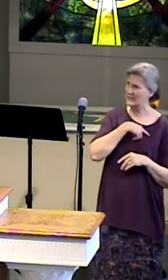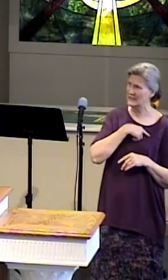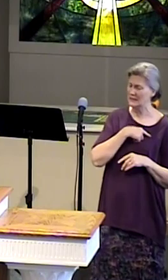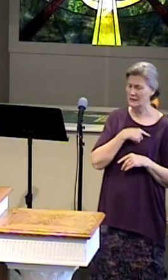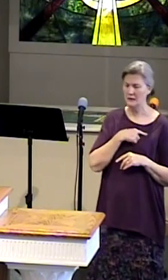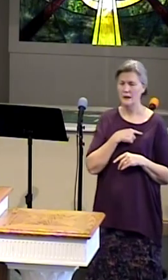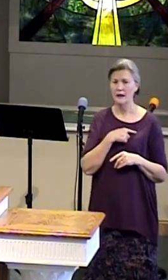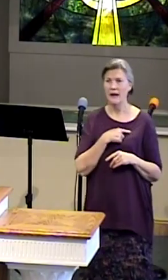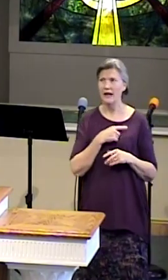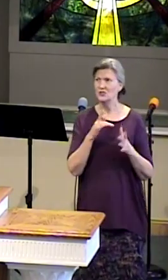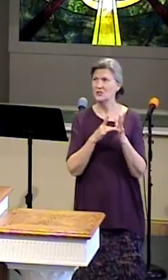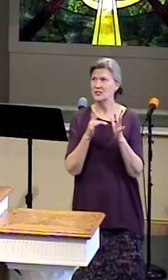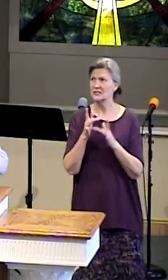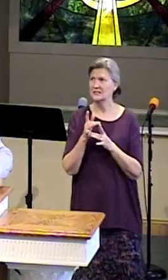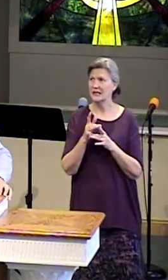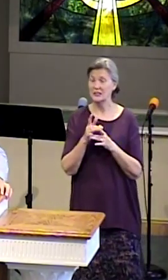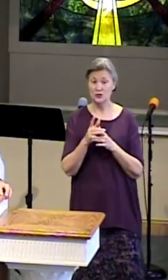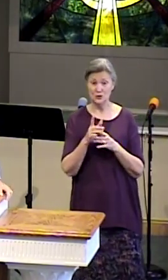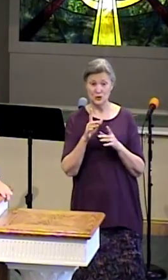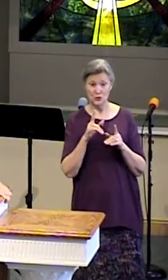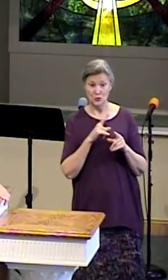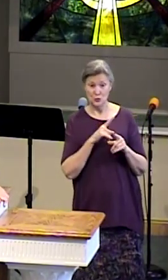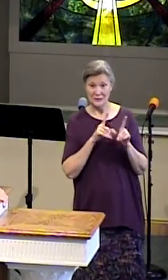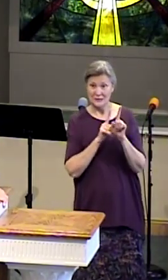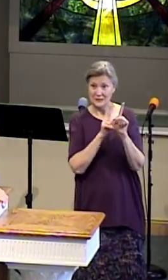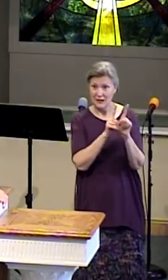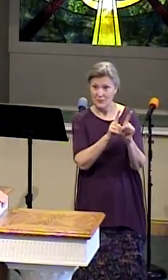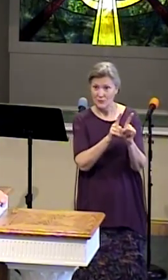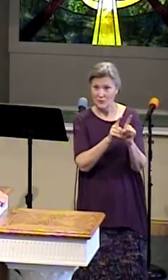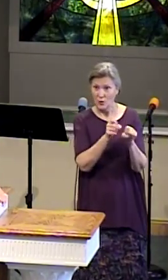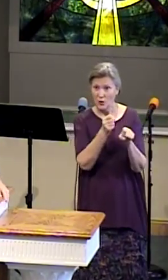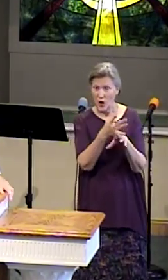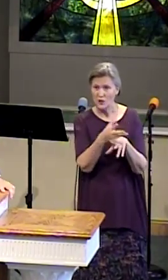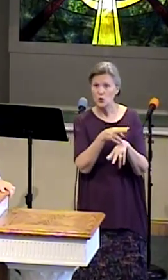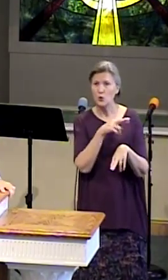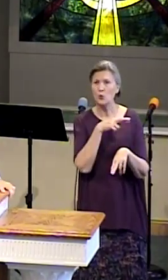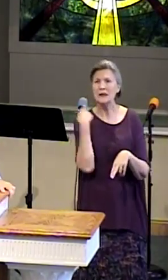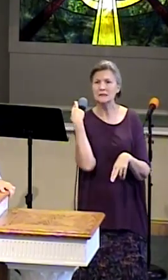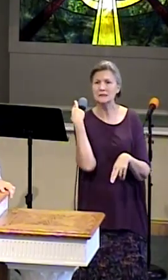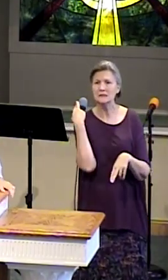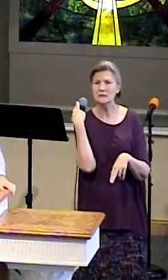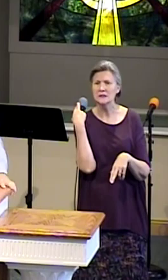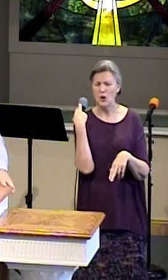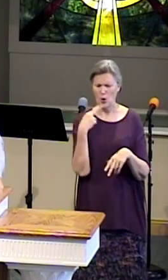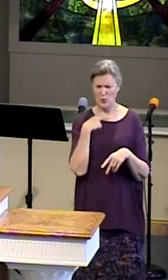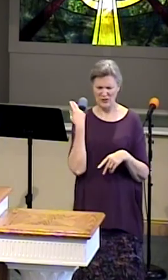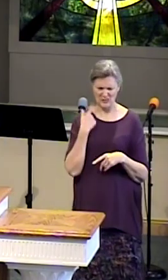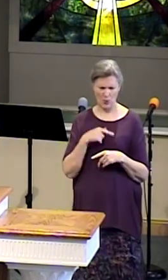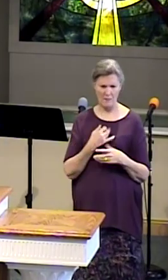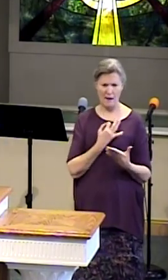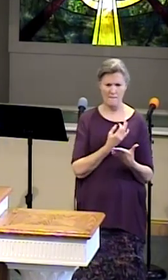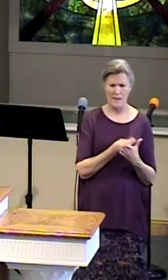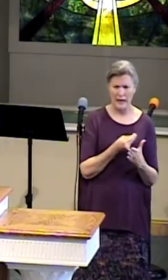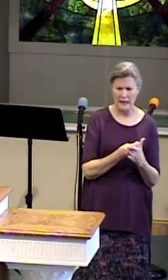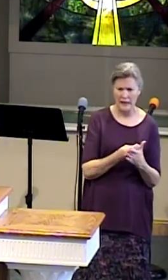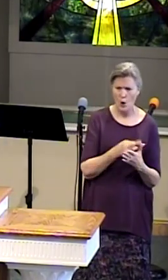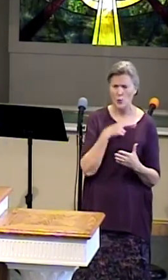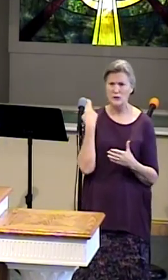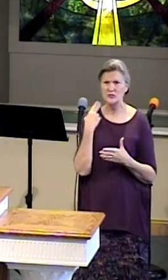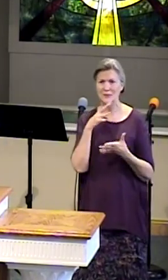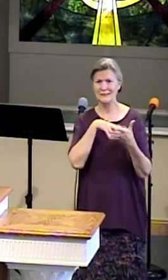And that's why many, risk to what? My finances? Risk to my schedule? Risk to my